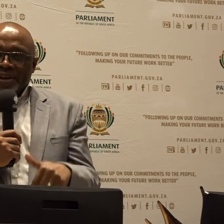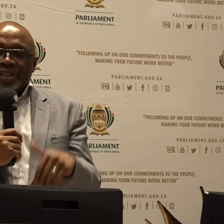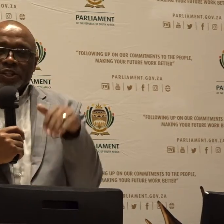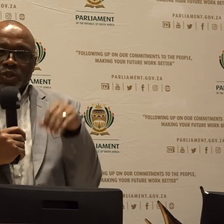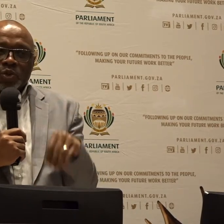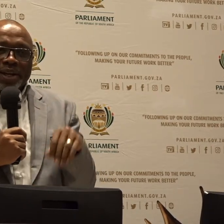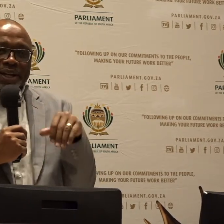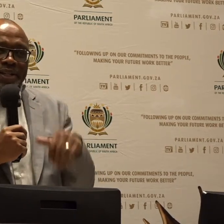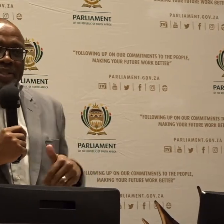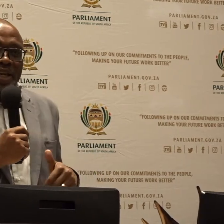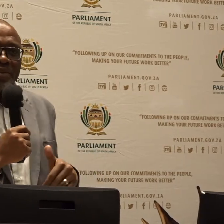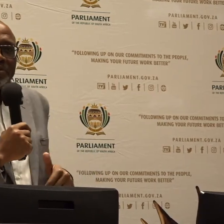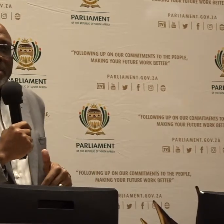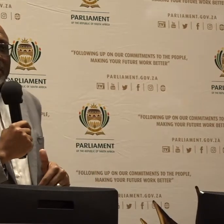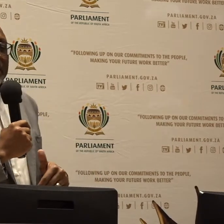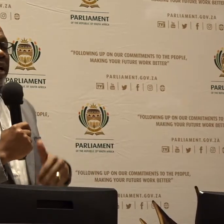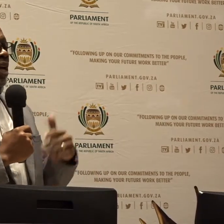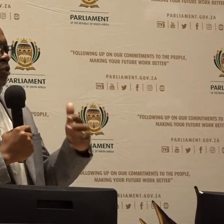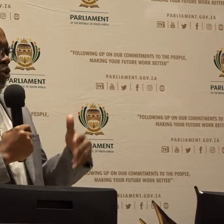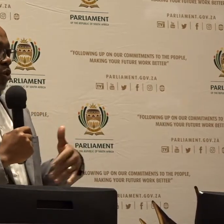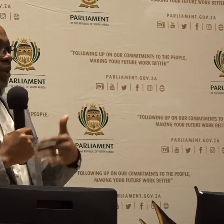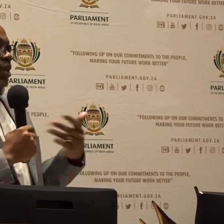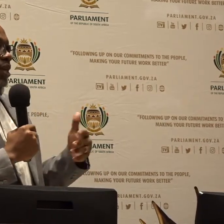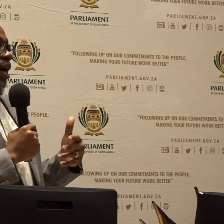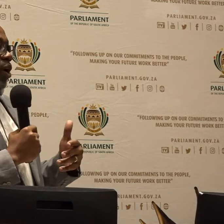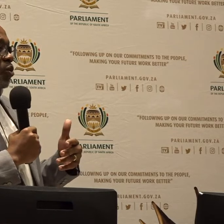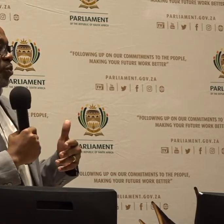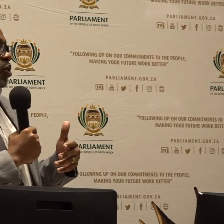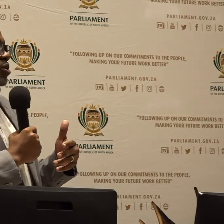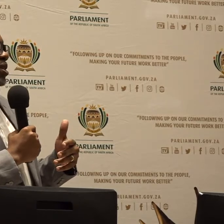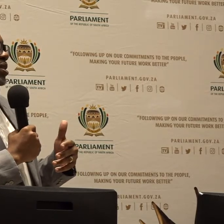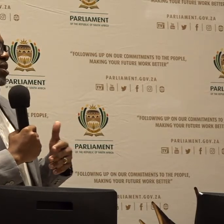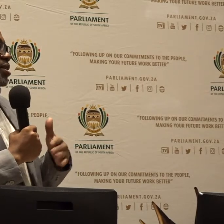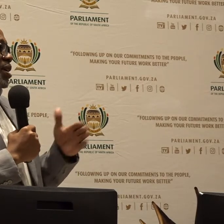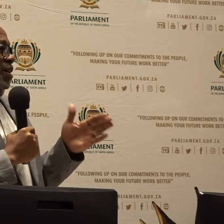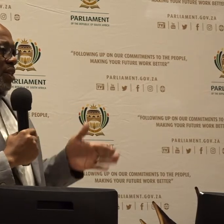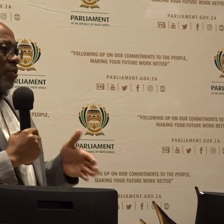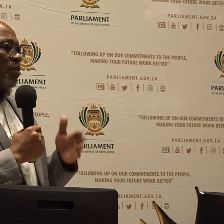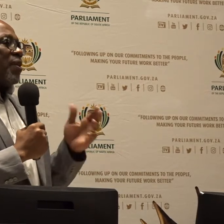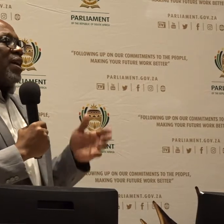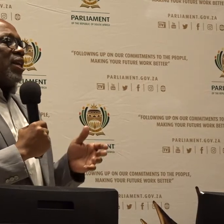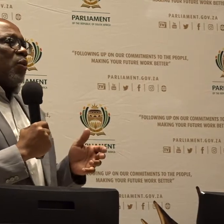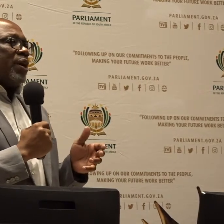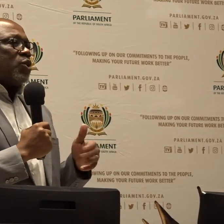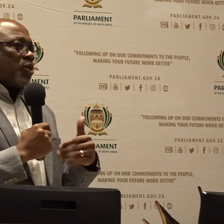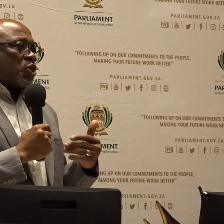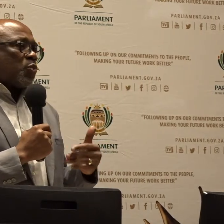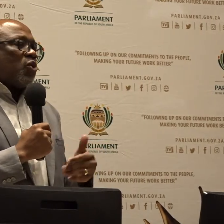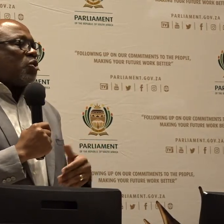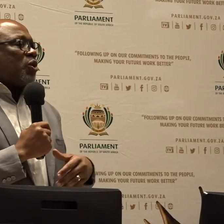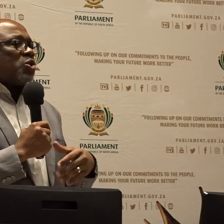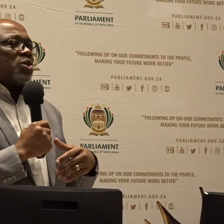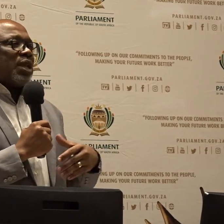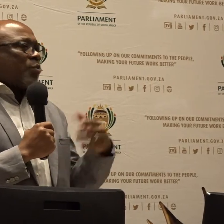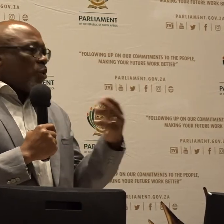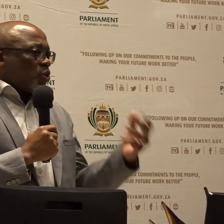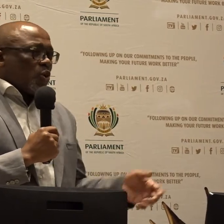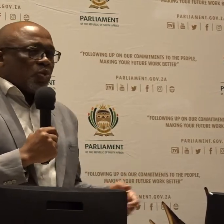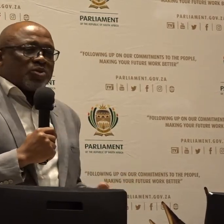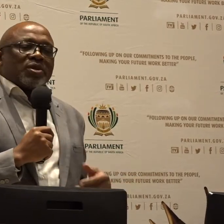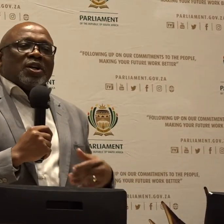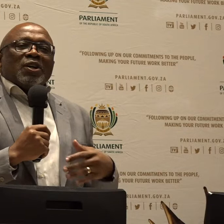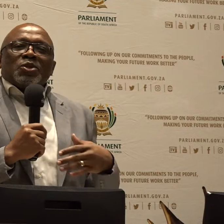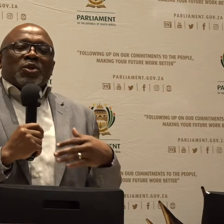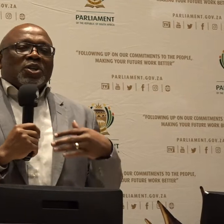that are affecting tswana itself and I'm sure within their own processes they will find a way to respond to issues like